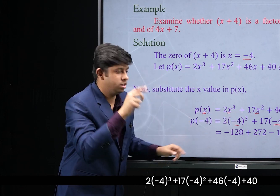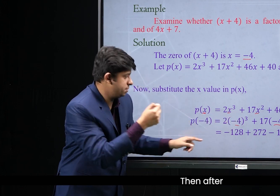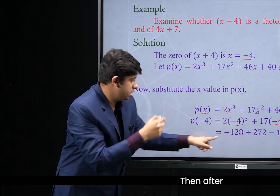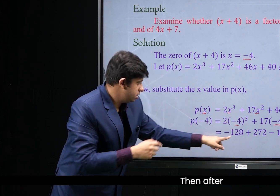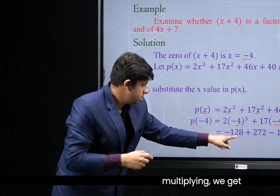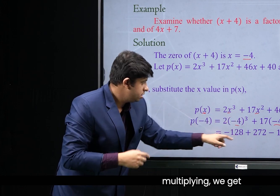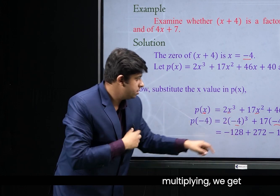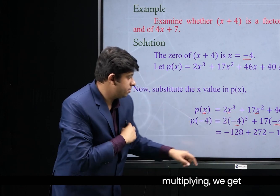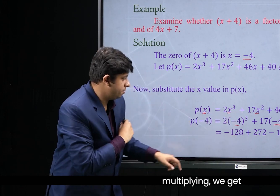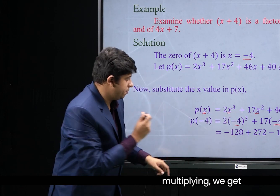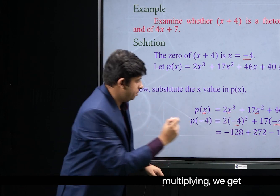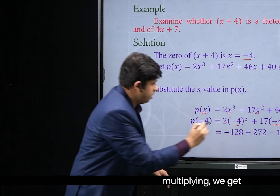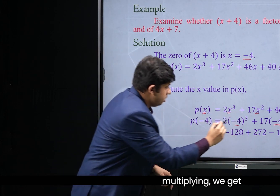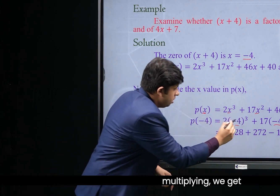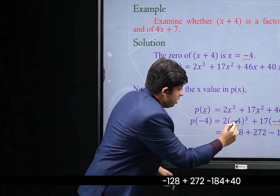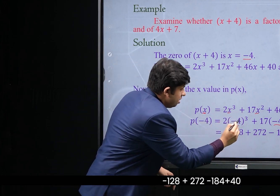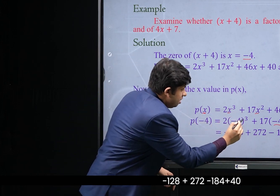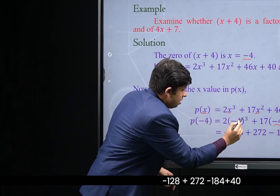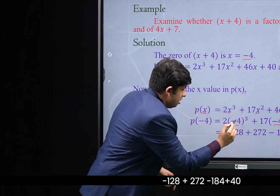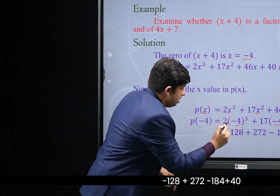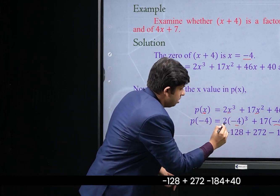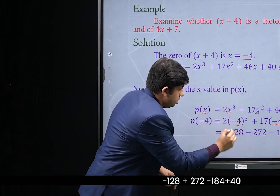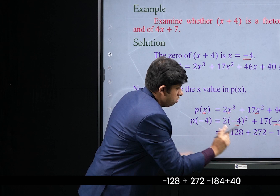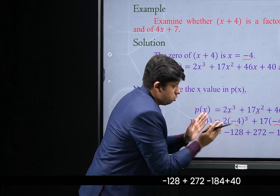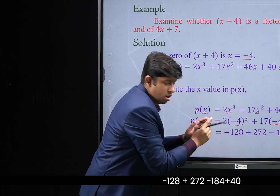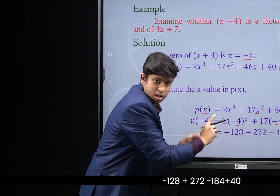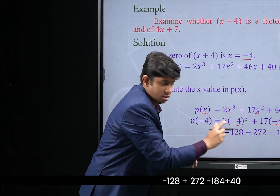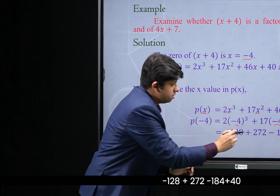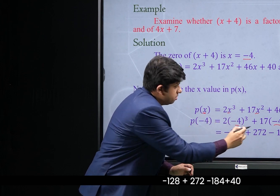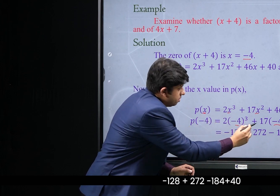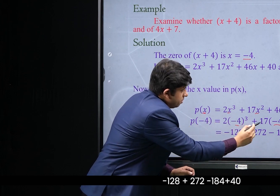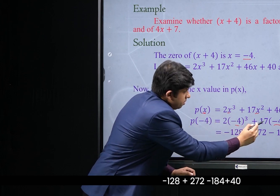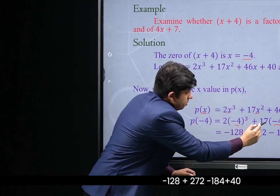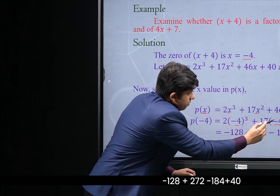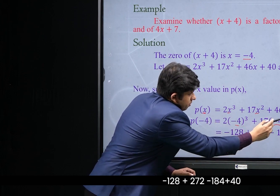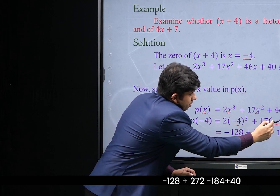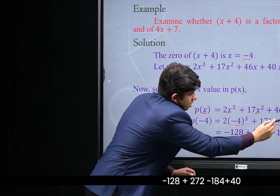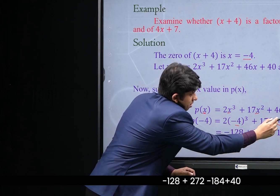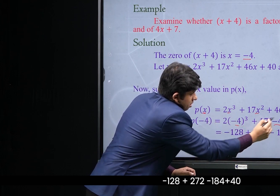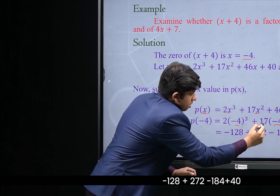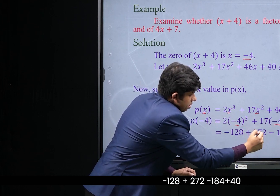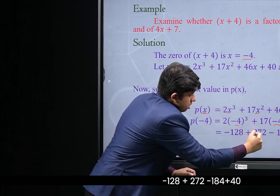Then after multiplying we get minus 128 plus 272 minus 184 plus